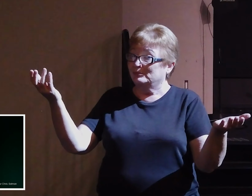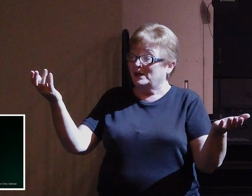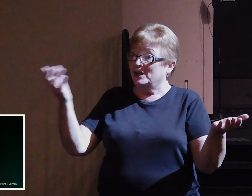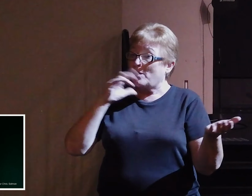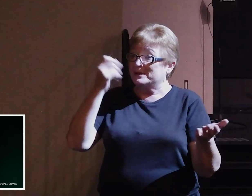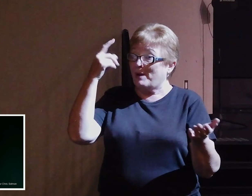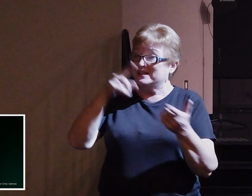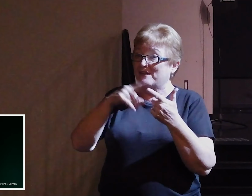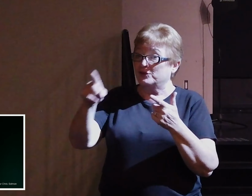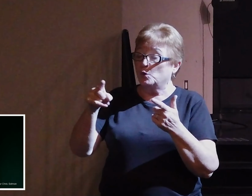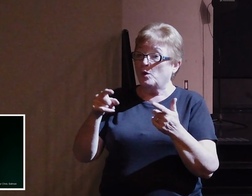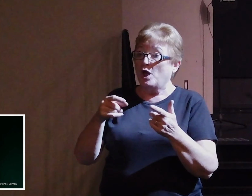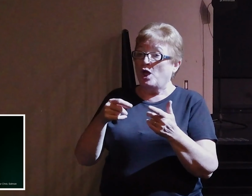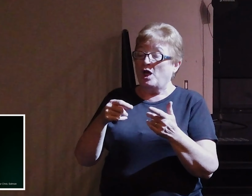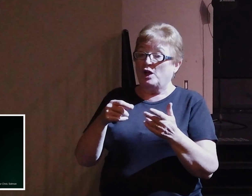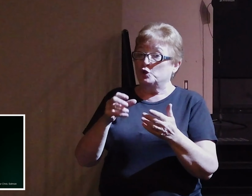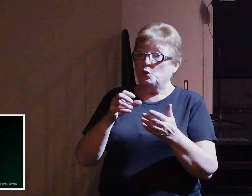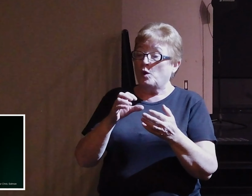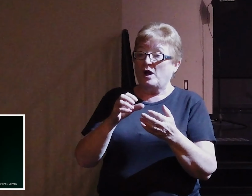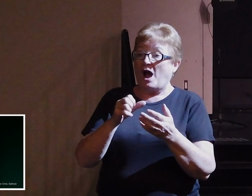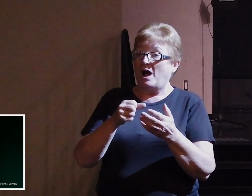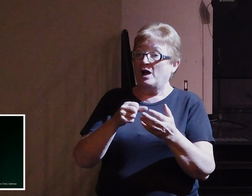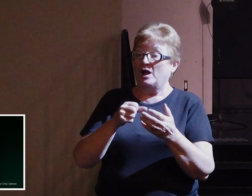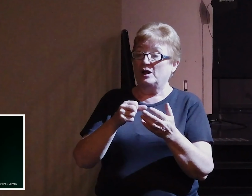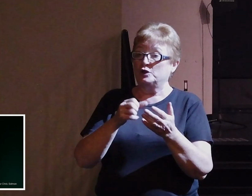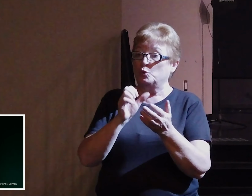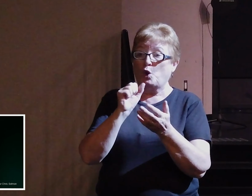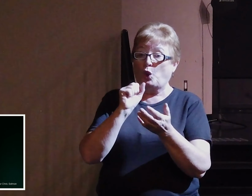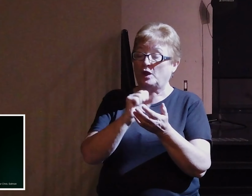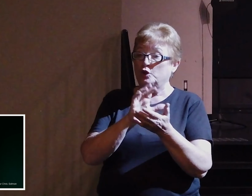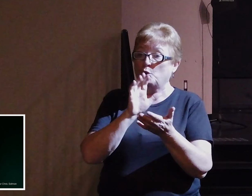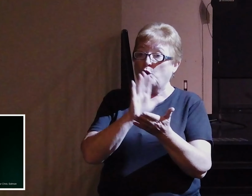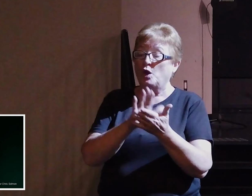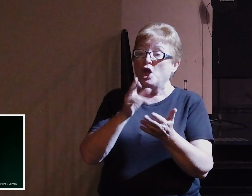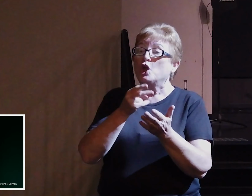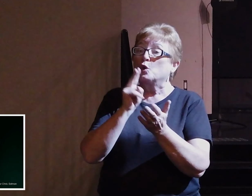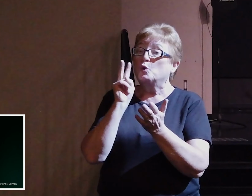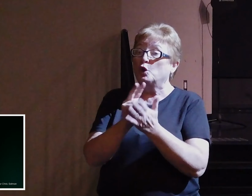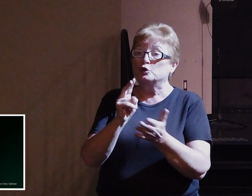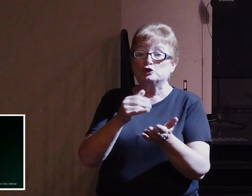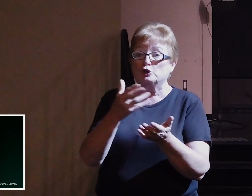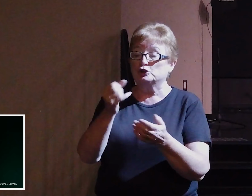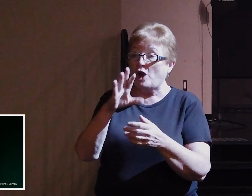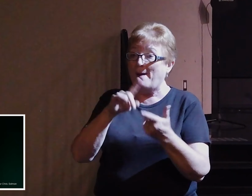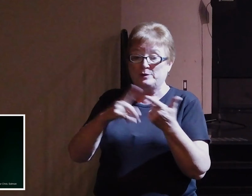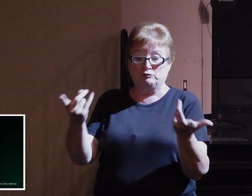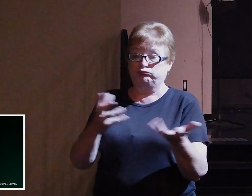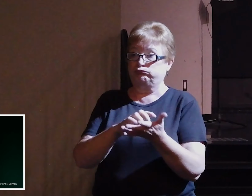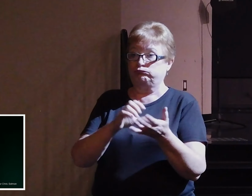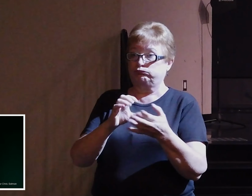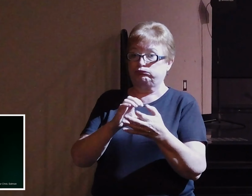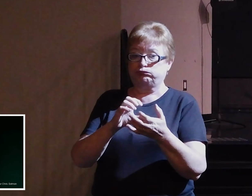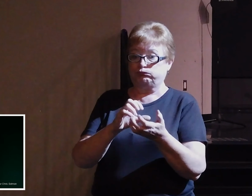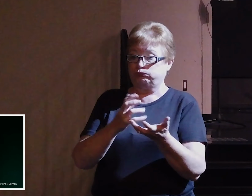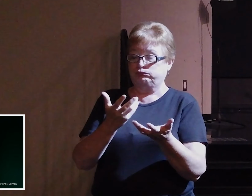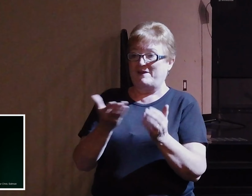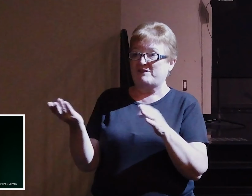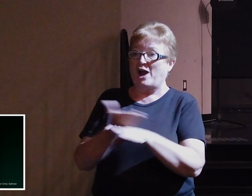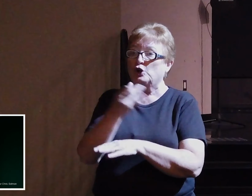if you lose your job over your faith. Don't be surprised. Don't even be surprised if your pastors end up in prison.